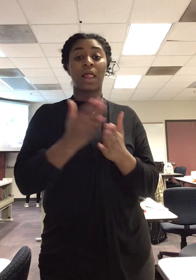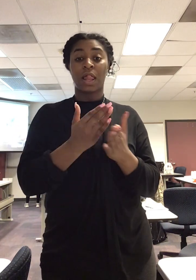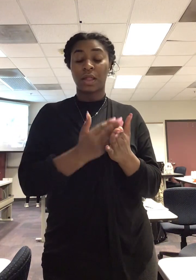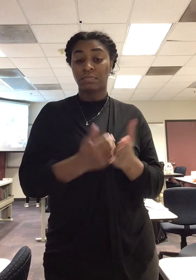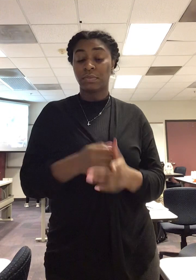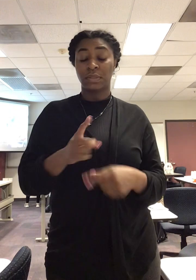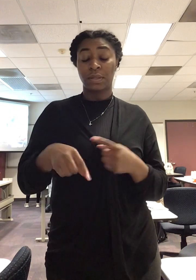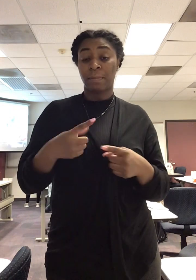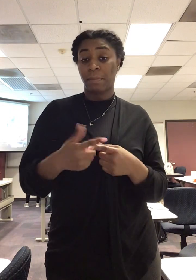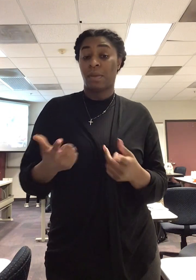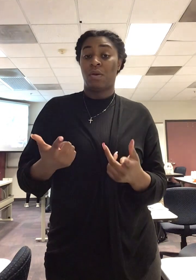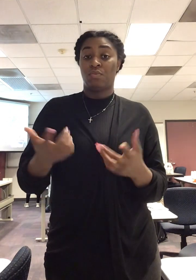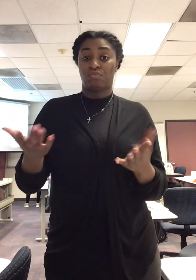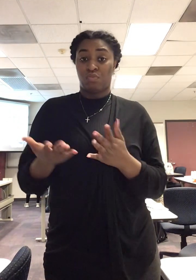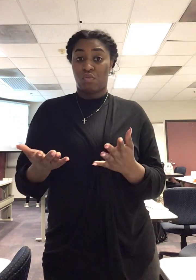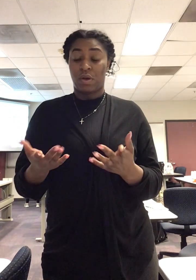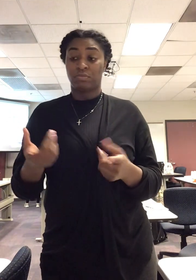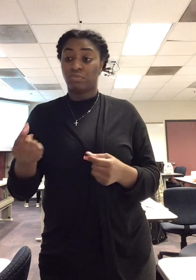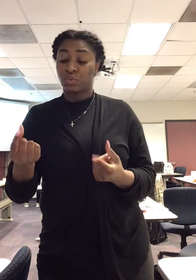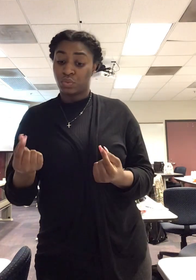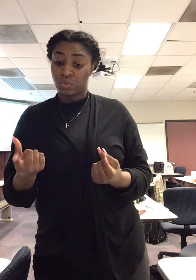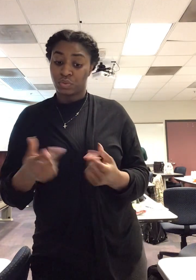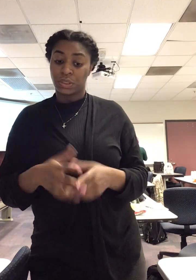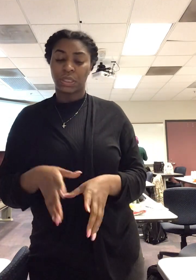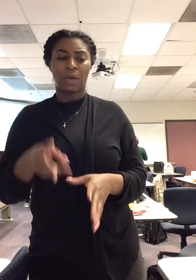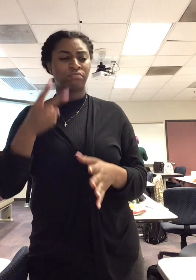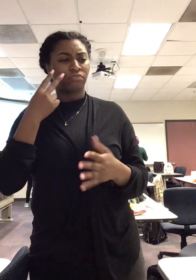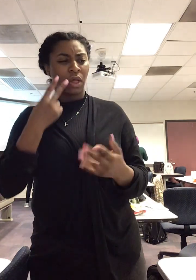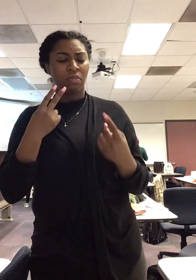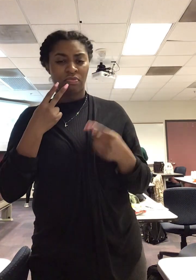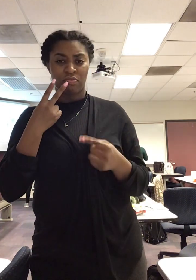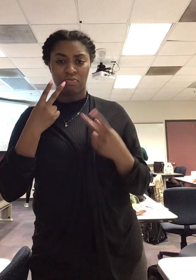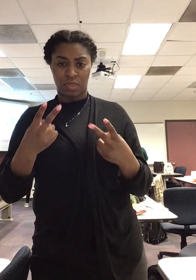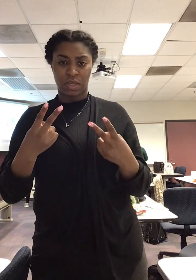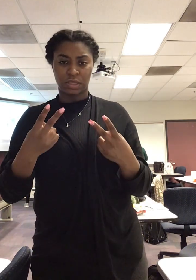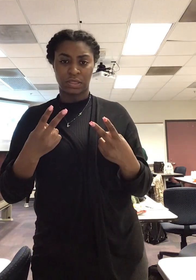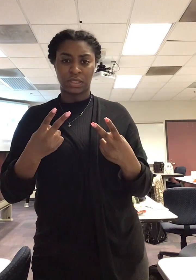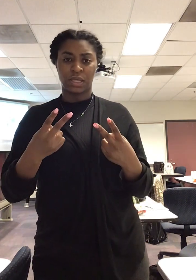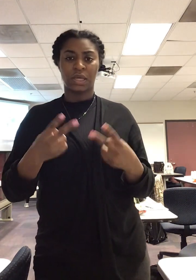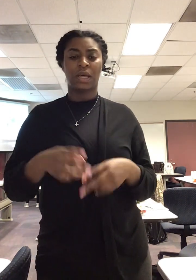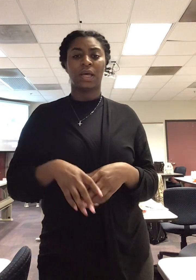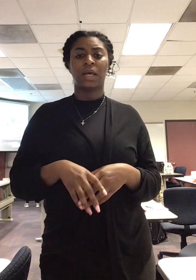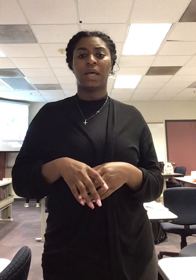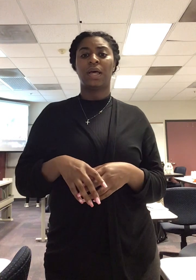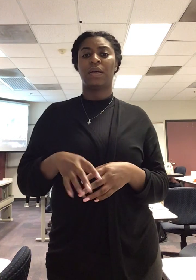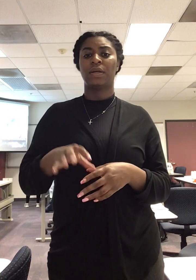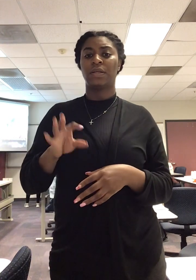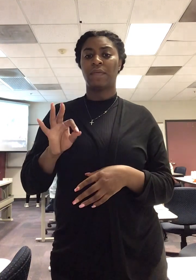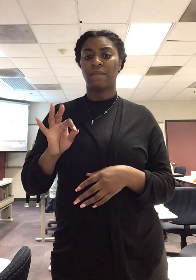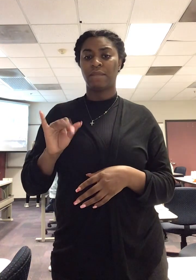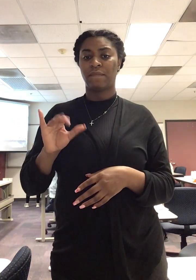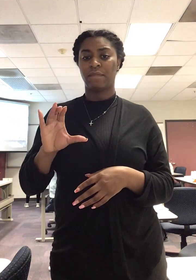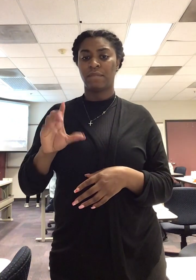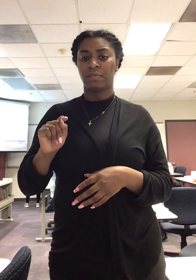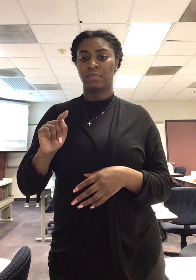Socks, and we looked at the fiction text. And today I'm going to show you another fiction text, but now we're going to look at some non-fiction primary sources, and we're going to